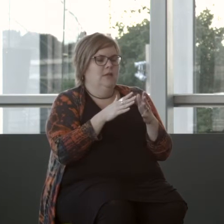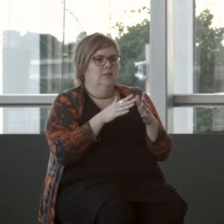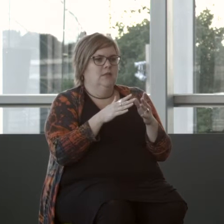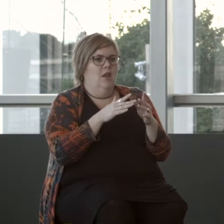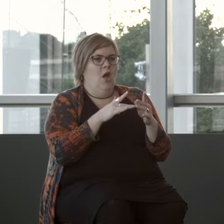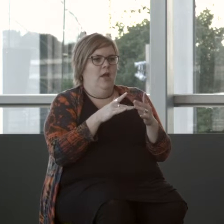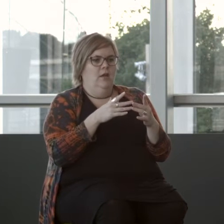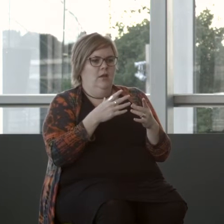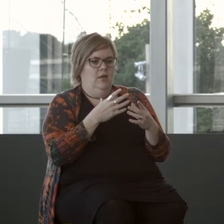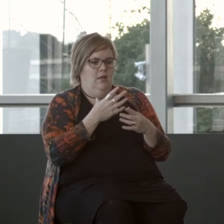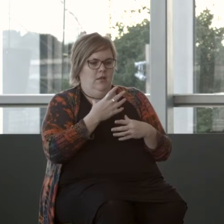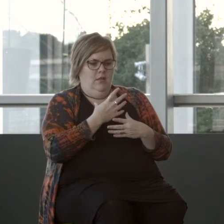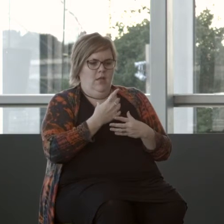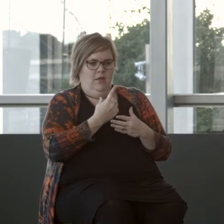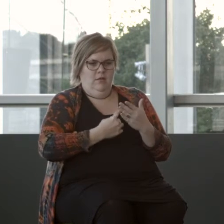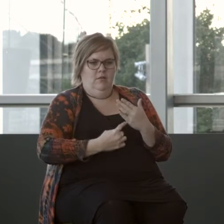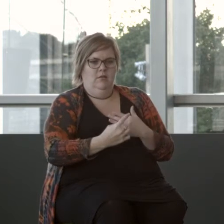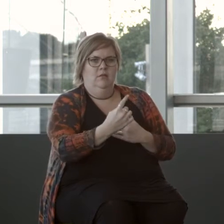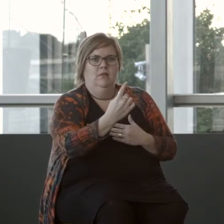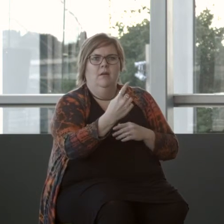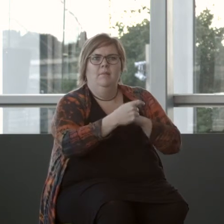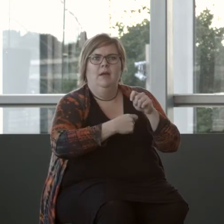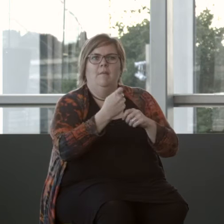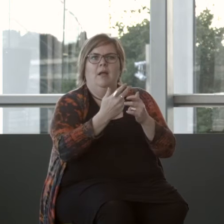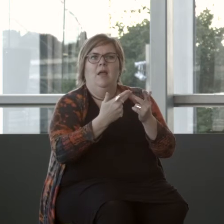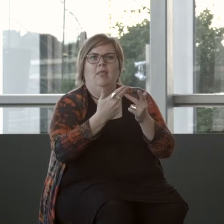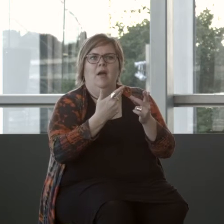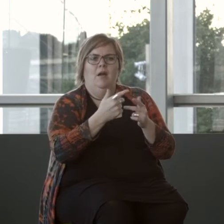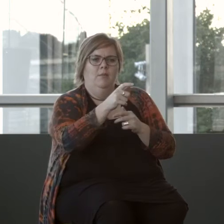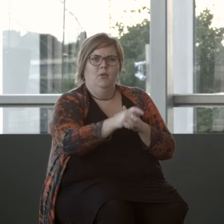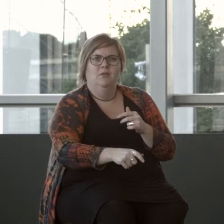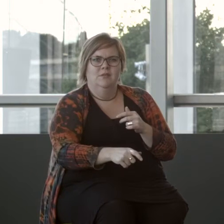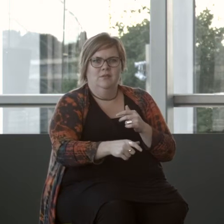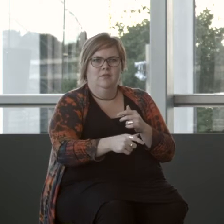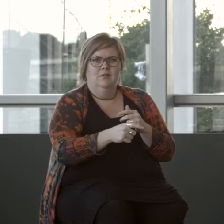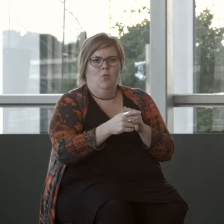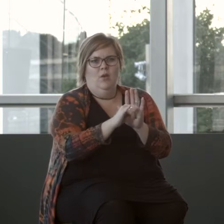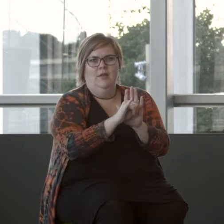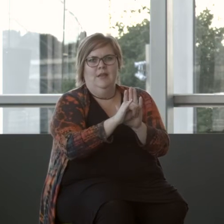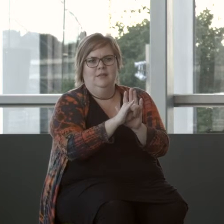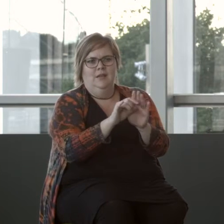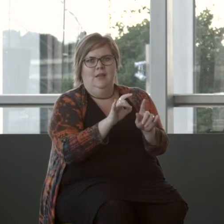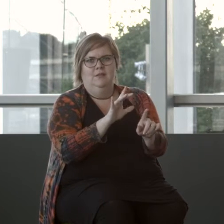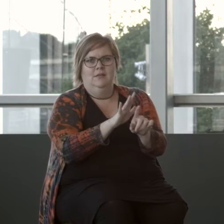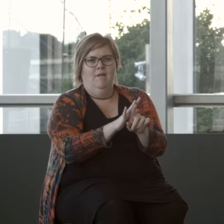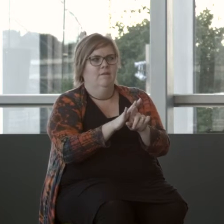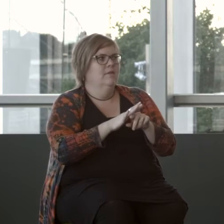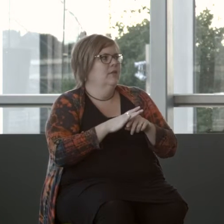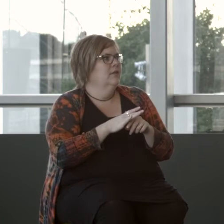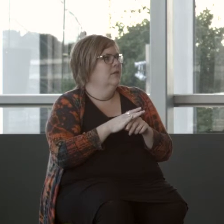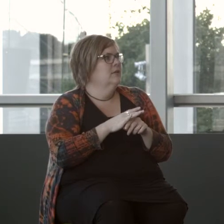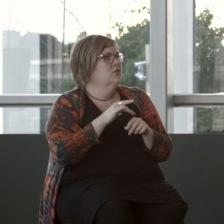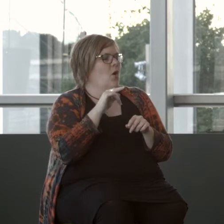you've cohesively created another entity, and that becomes a thing in itself, you know. And although they were a description of my